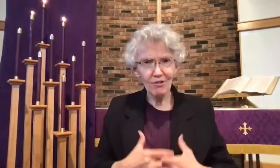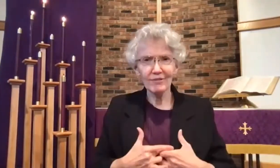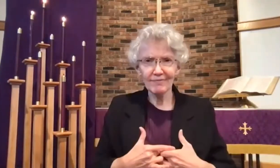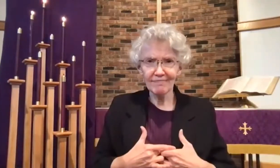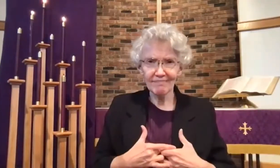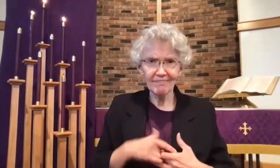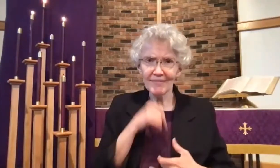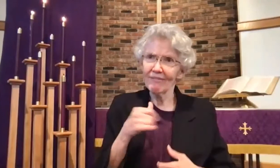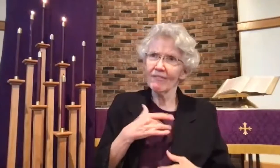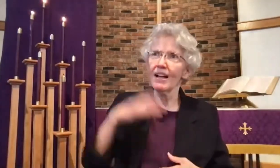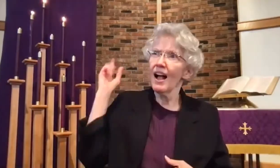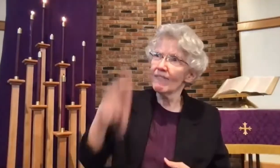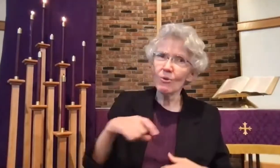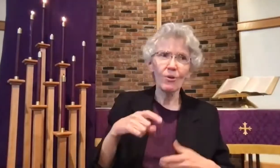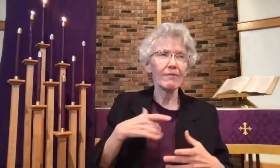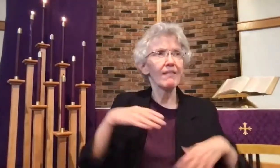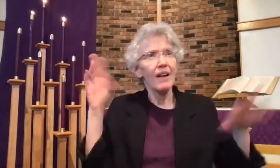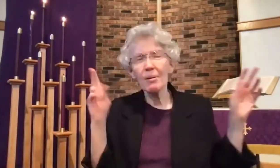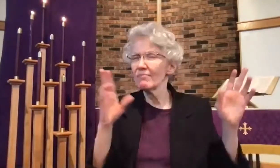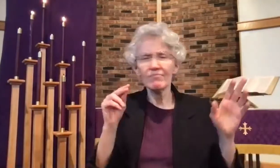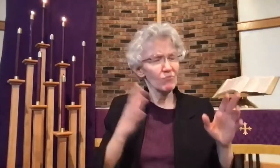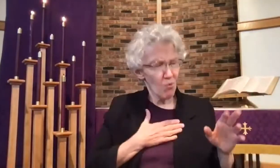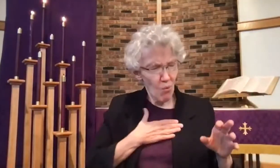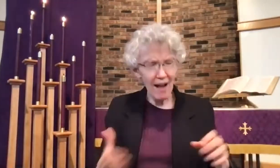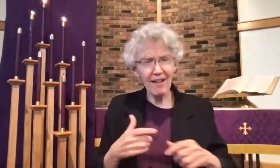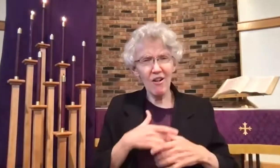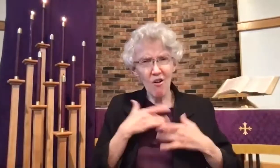liberties. And they do this service from their hearts.